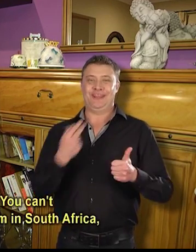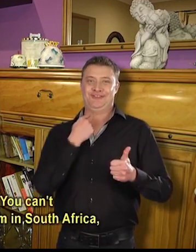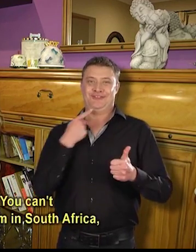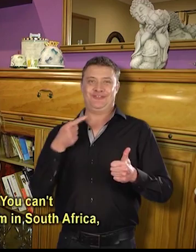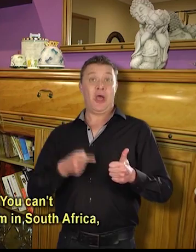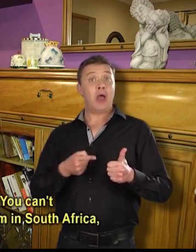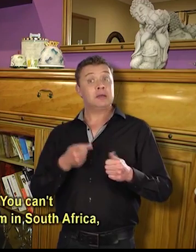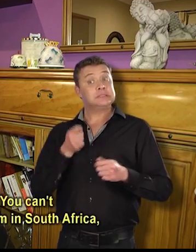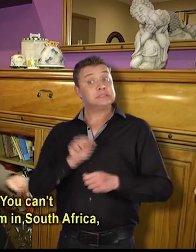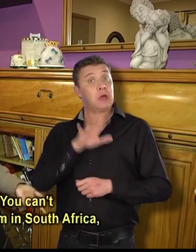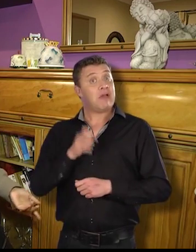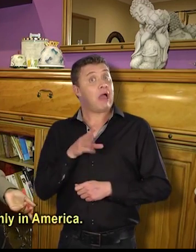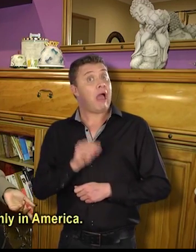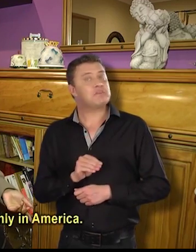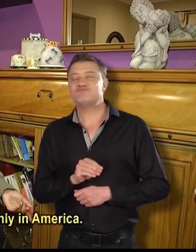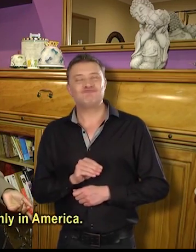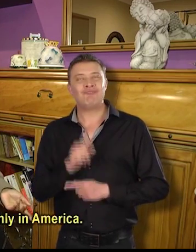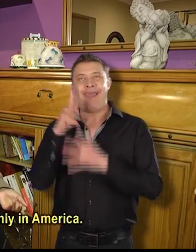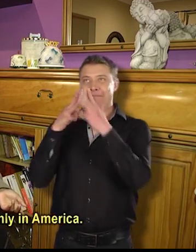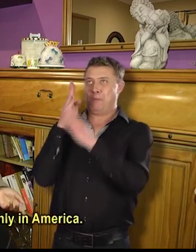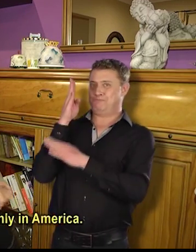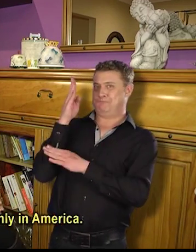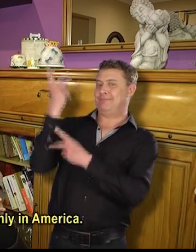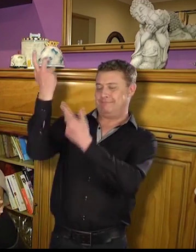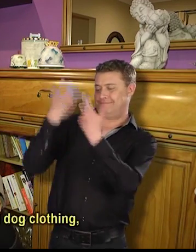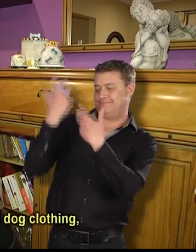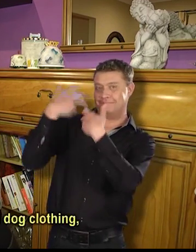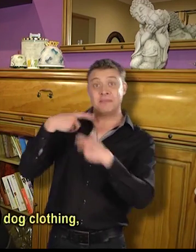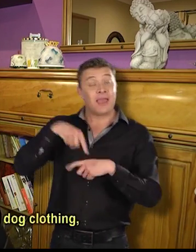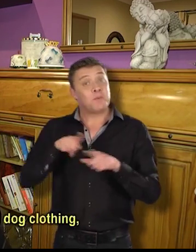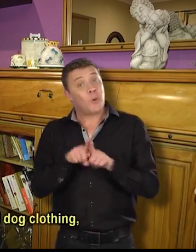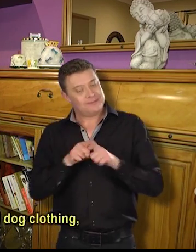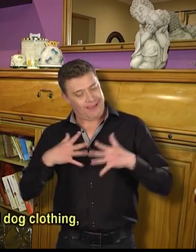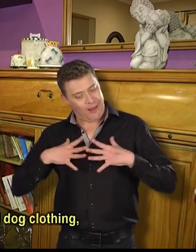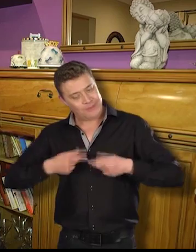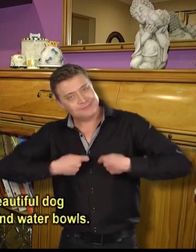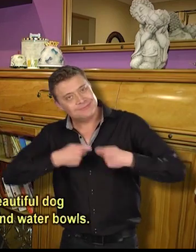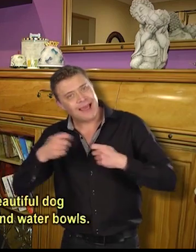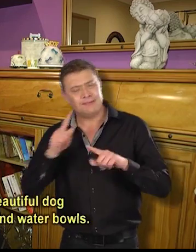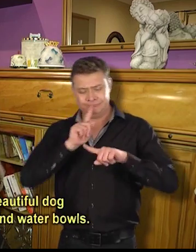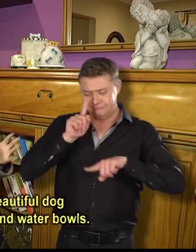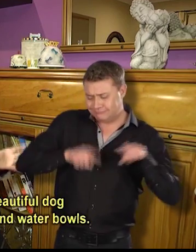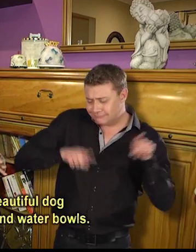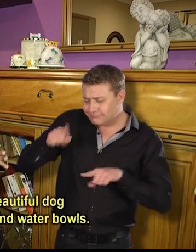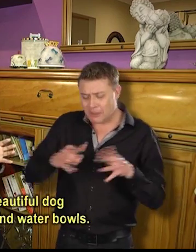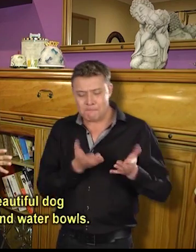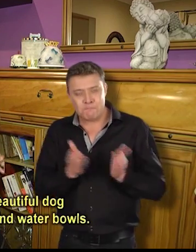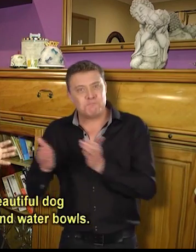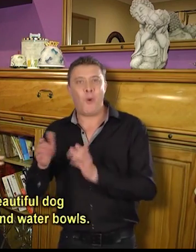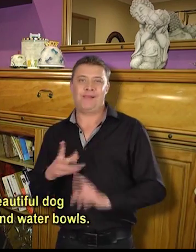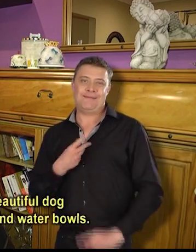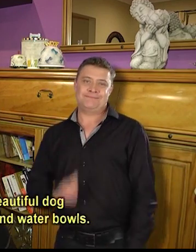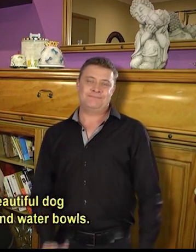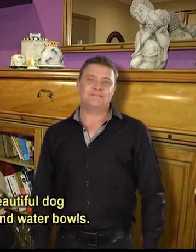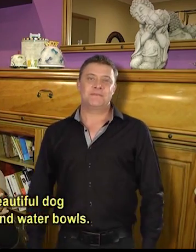them in South Africa, only in America and overseas. And I sell dog clothing and beautiful dog food